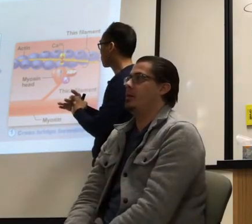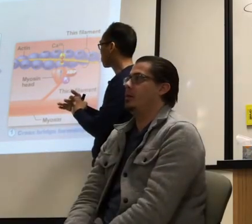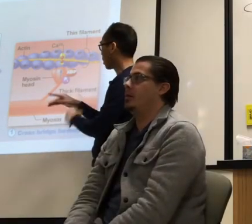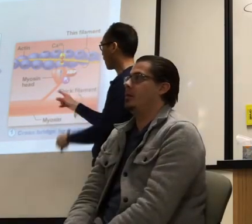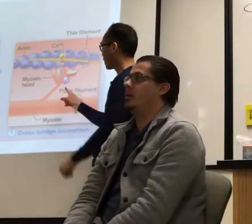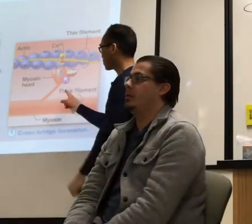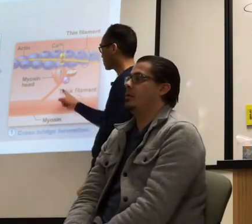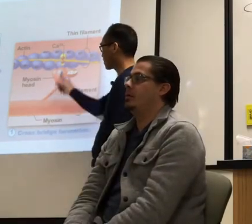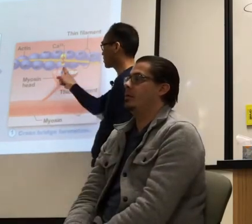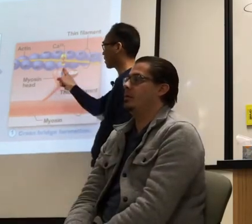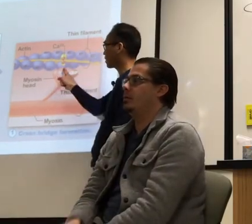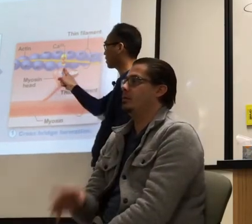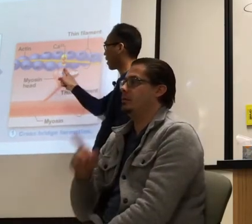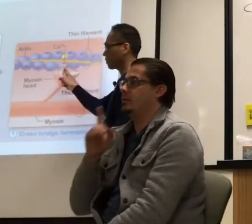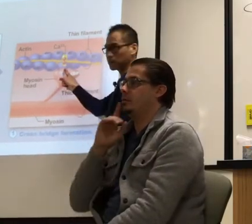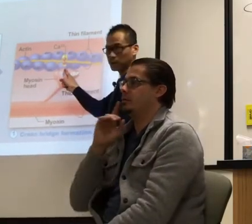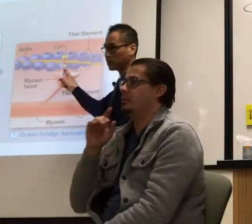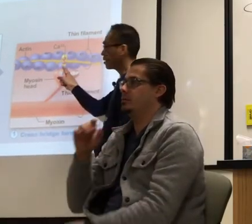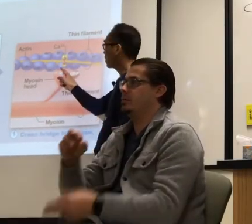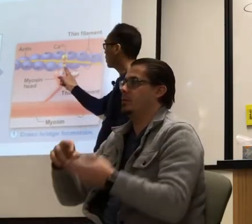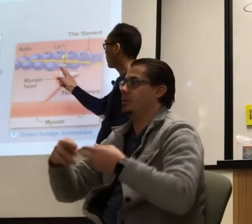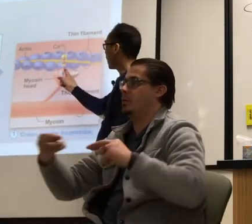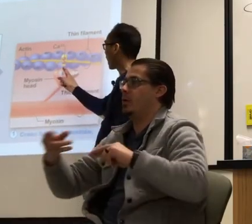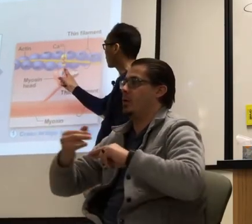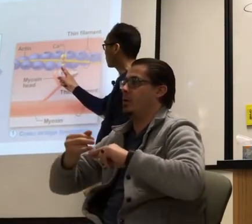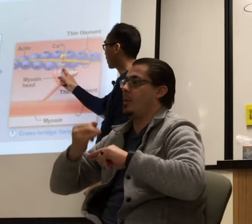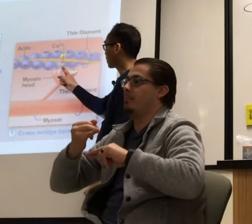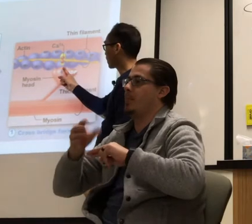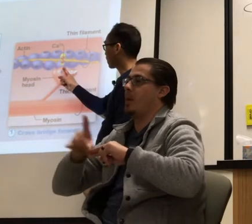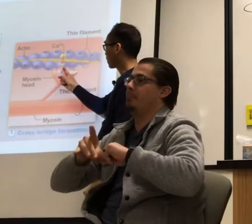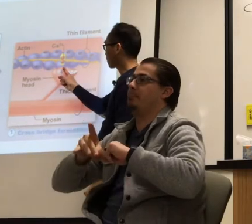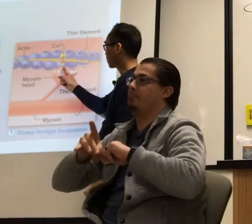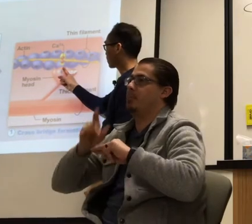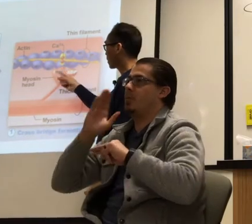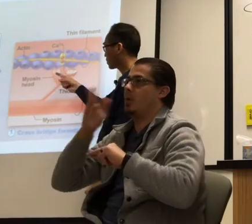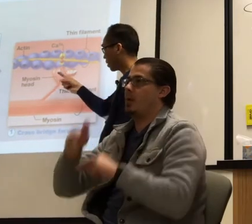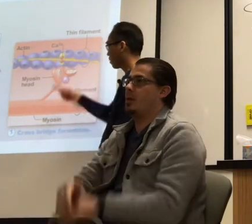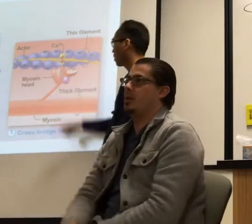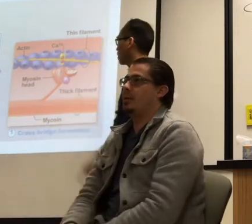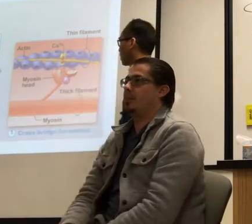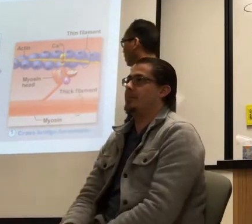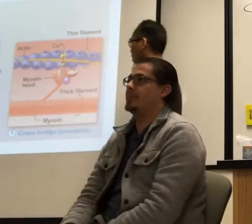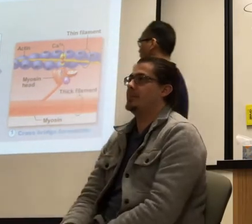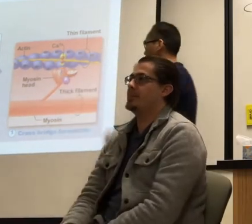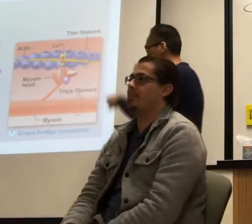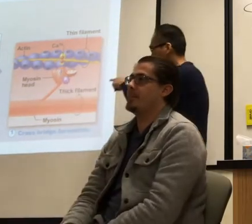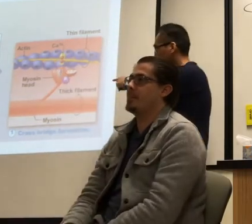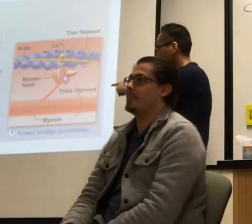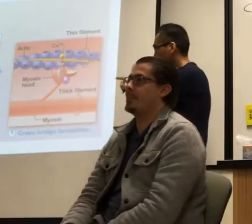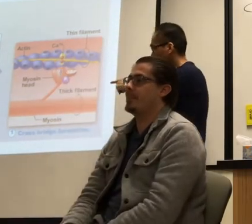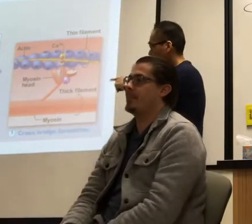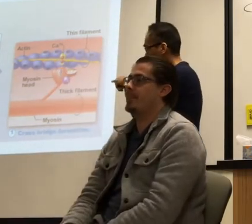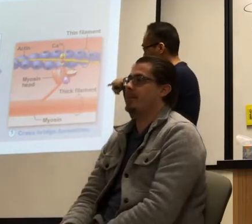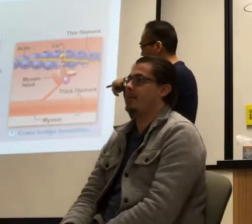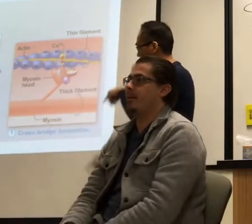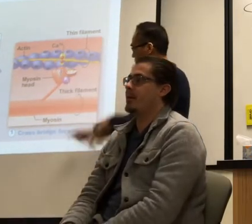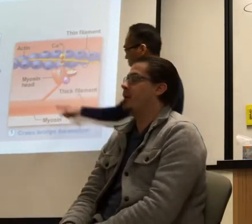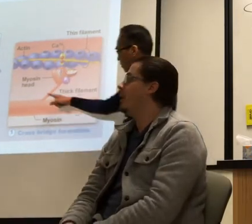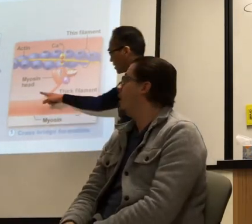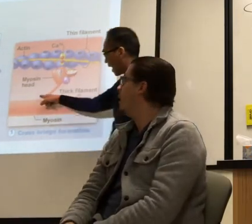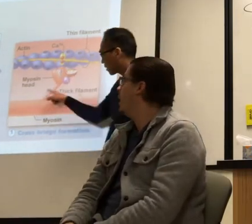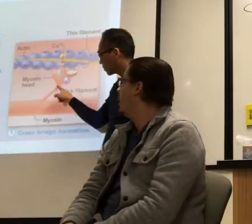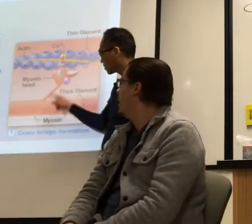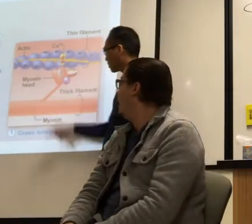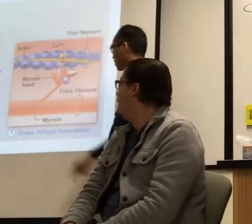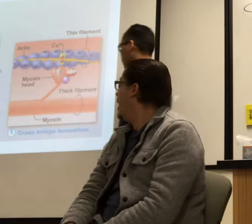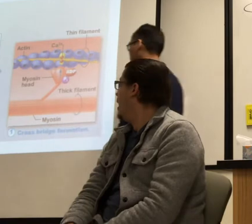Like a super strong magnet just gets sucked into that little active site there. So basically, look at